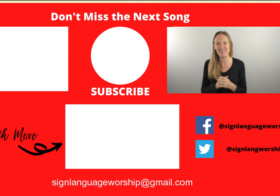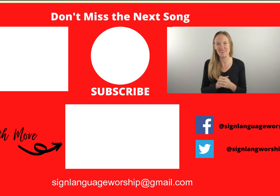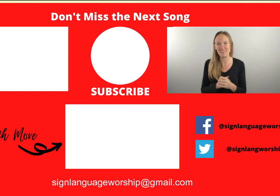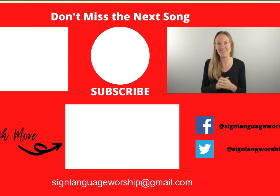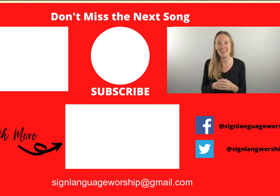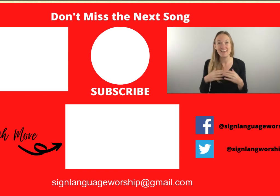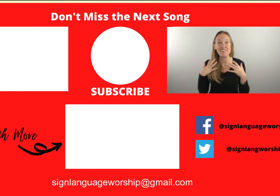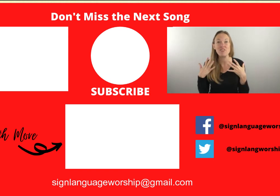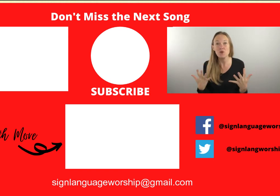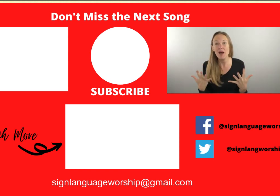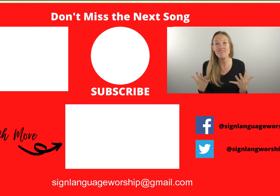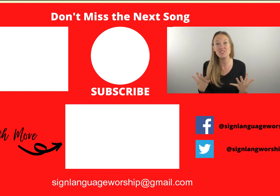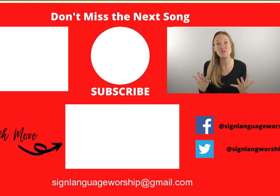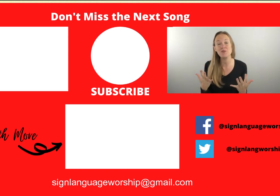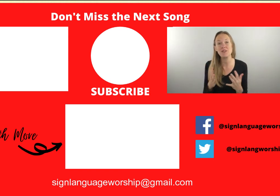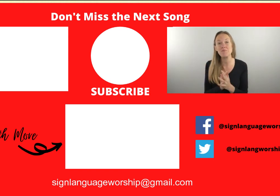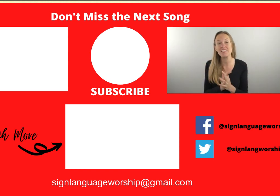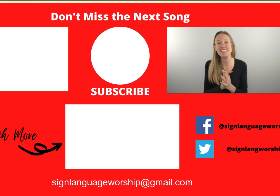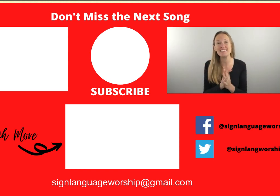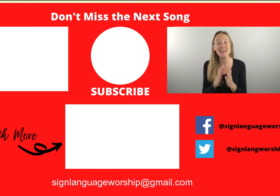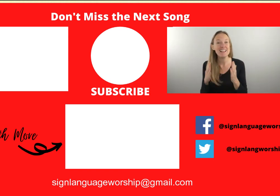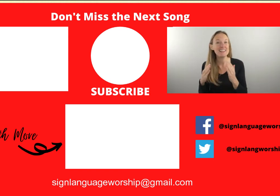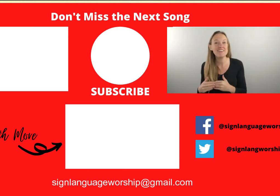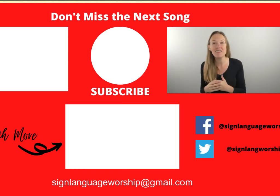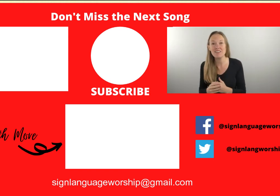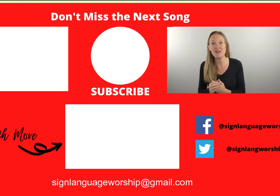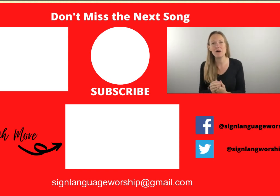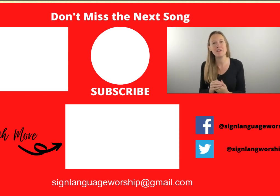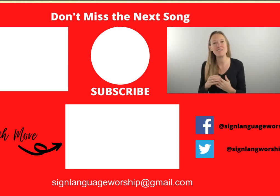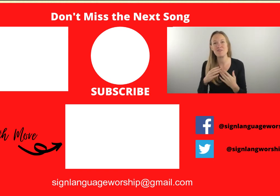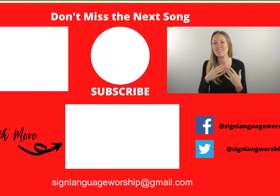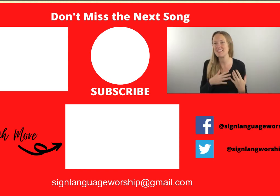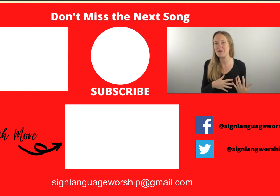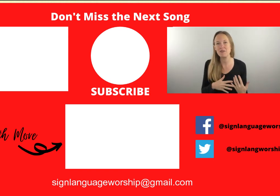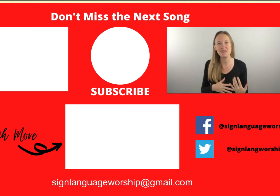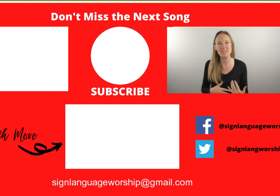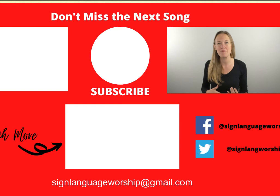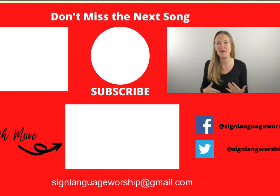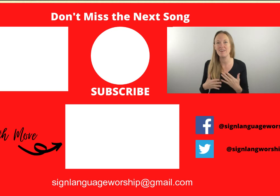earth. If you have a story, please leave it in the comments or send me an email.